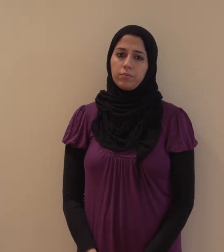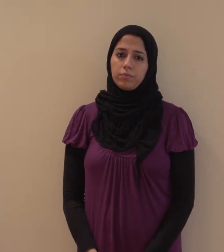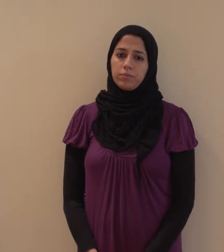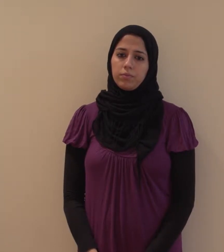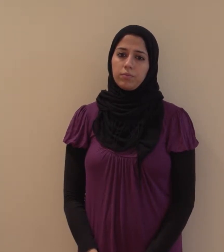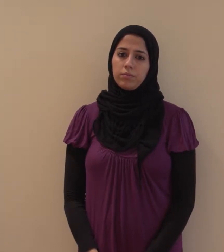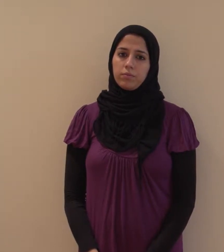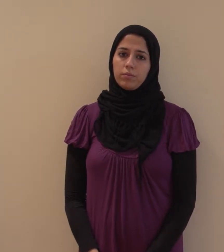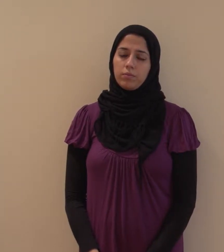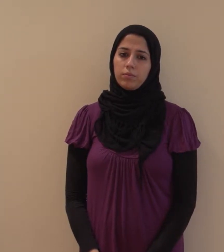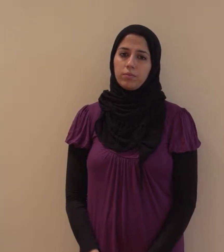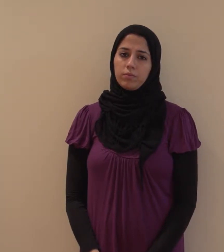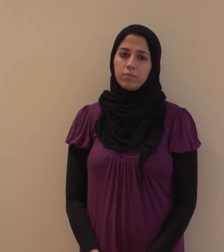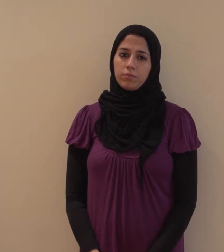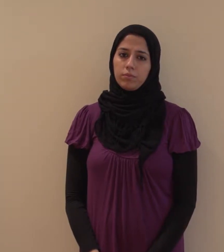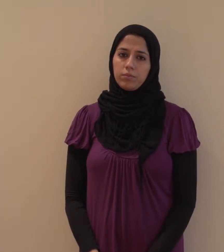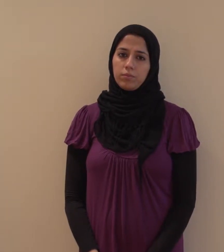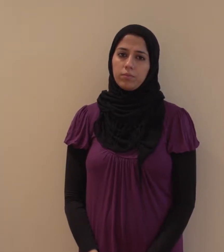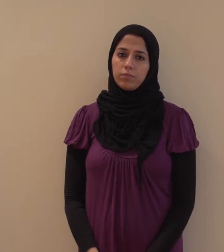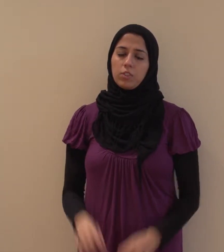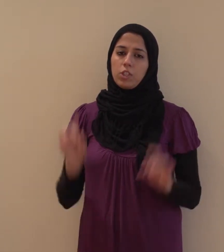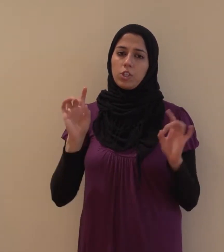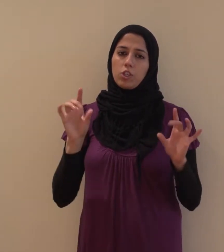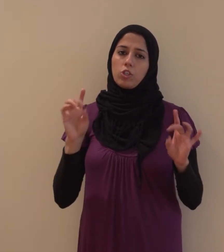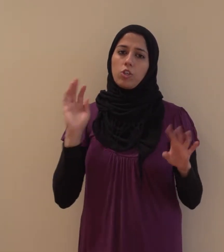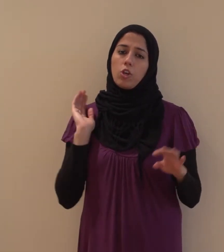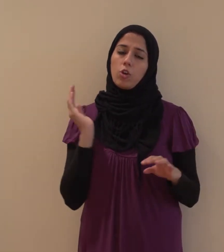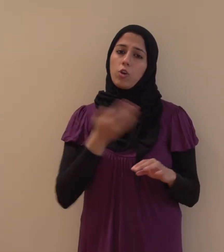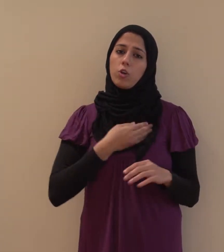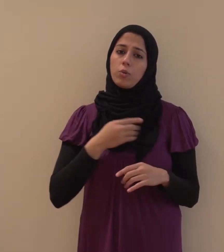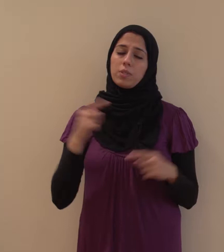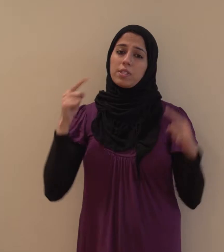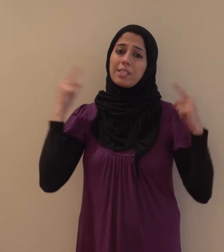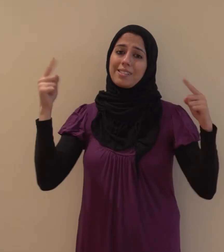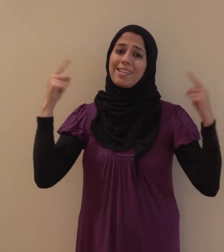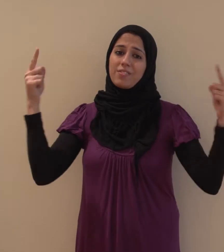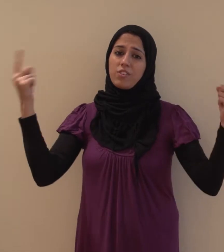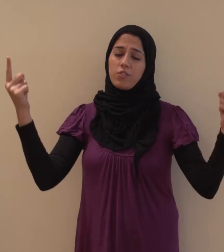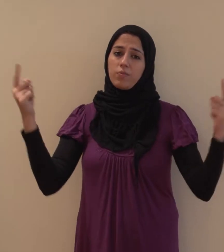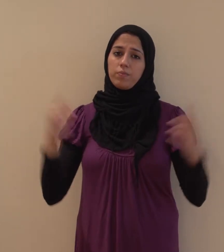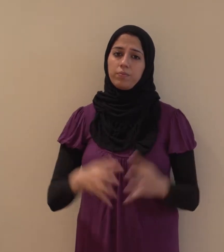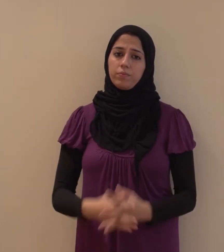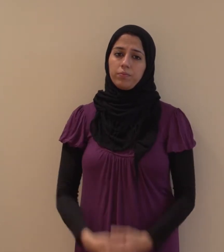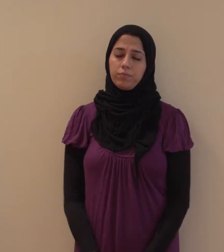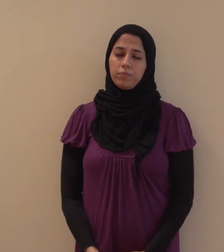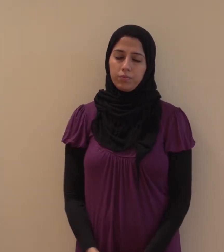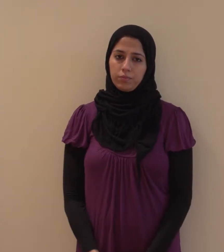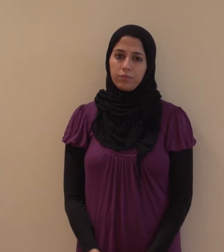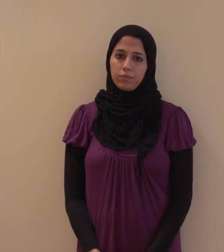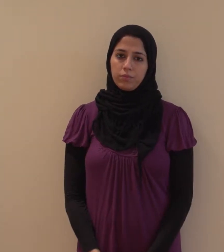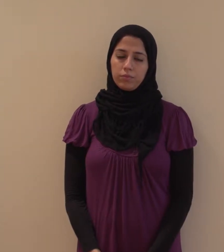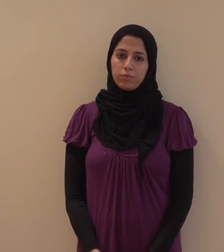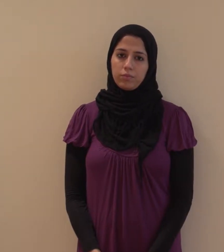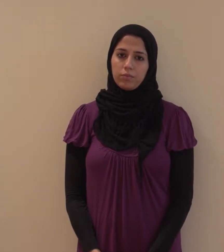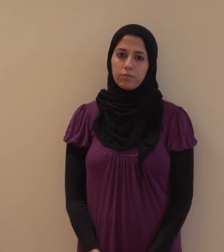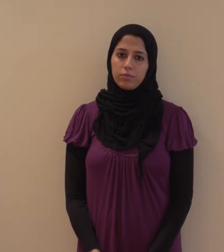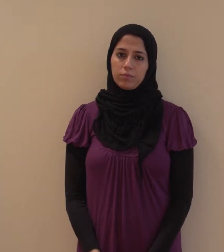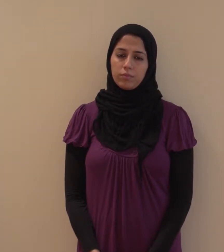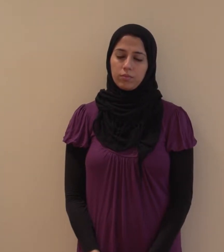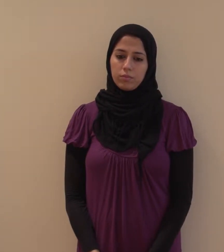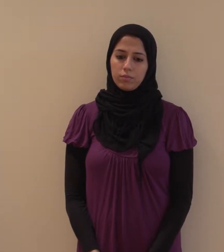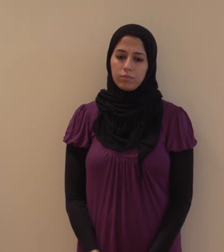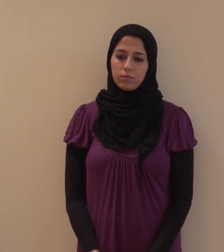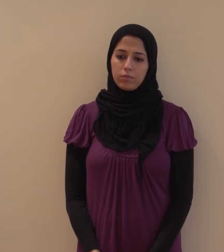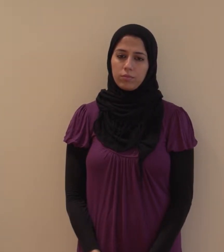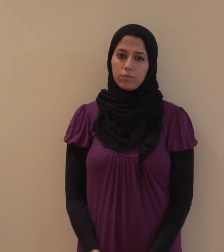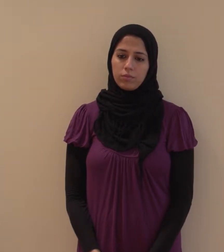the worlds. Also, there is a ayah in the glorious Quran in Surah Al-Jumu'ah. Allah subhanahu wa ta'ala talks,